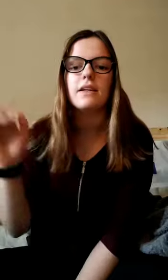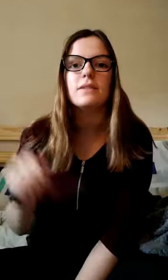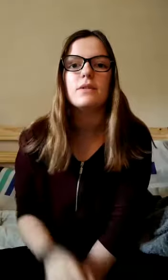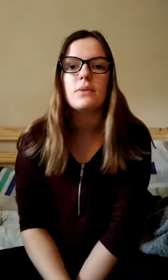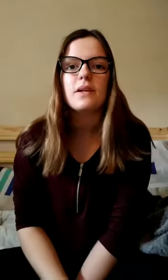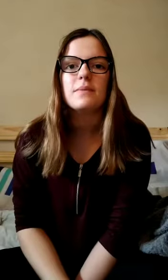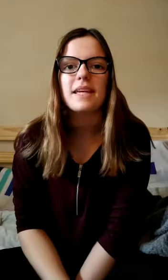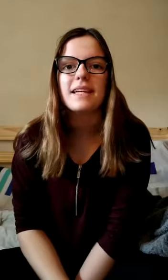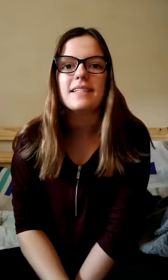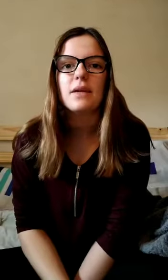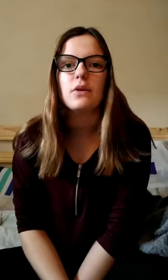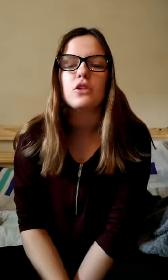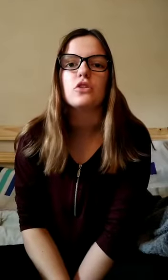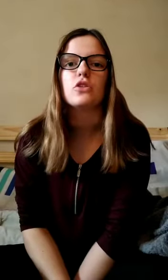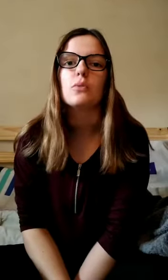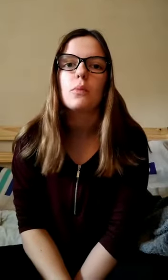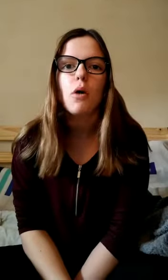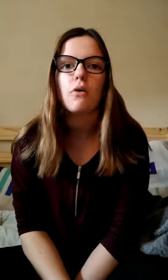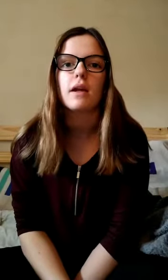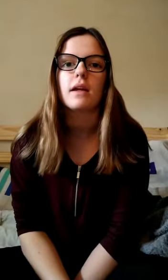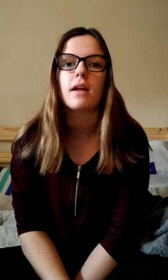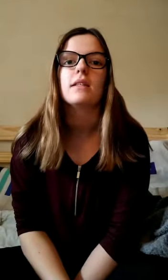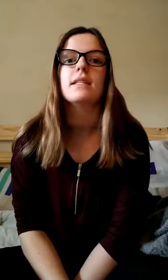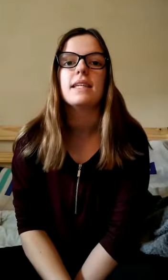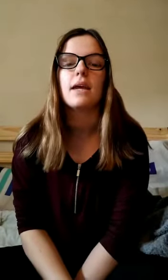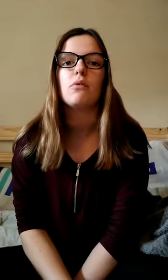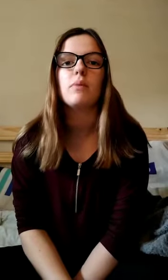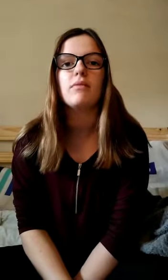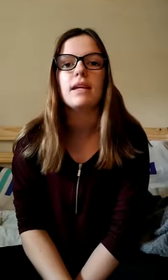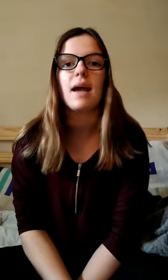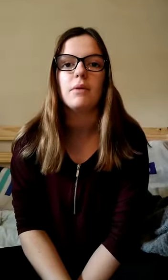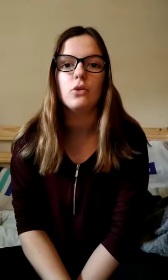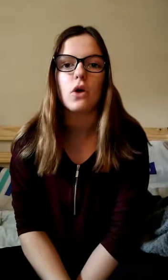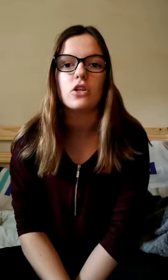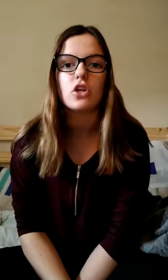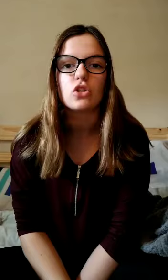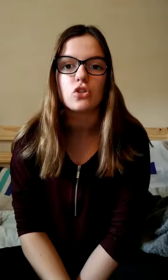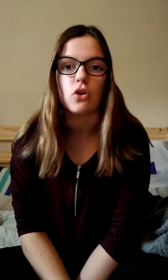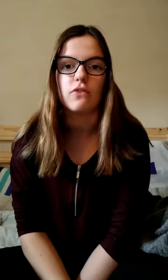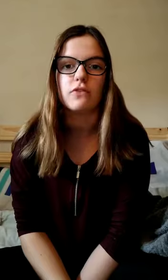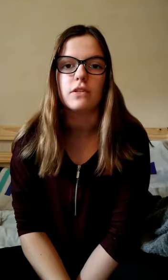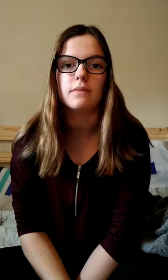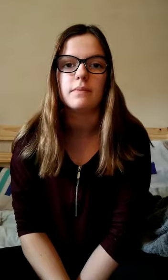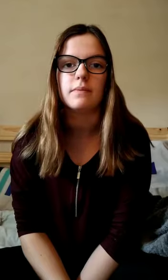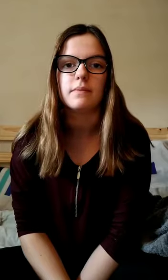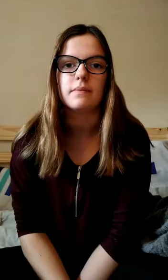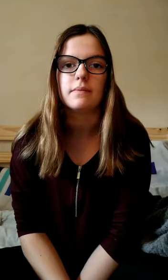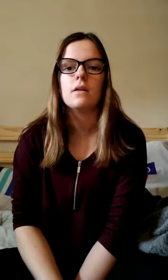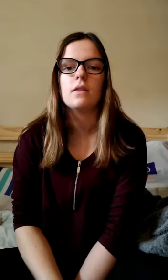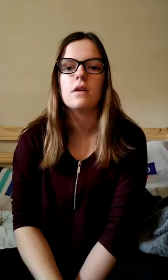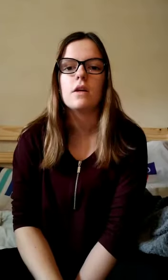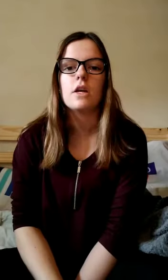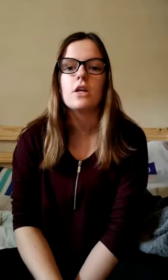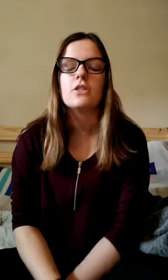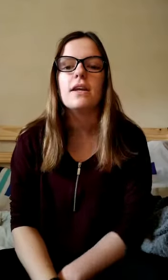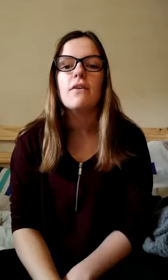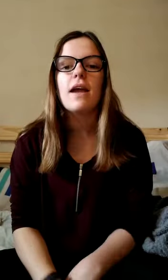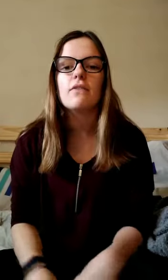Hello, it's Miss Williams here, and today we're going to do some more Porrick. So today we'll be recapping the word soft. So here I have